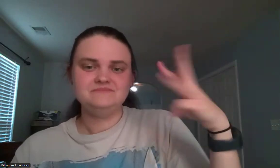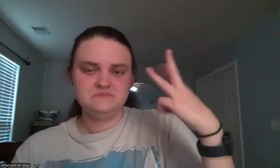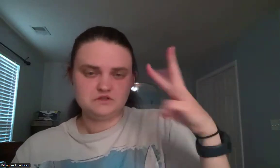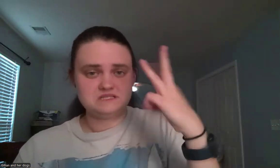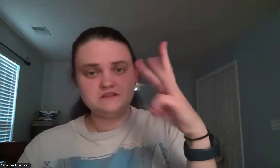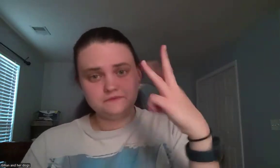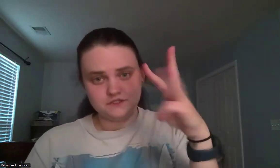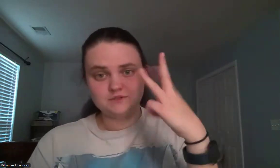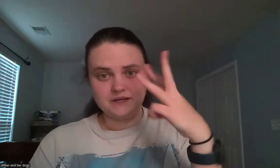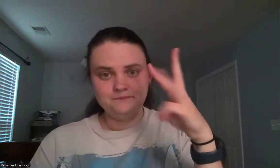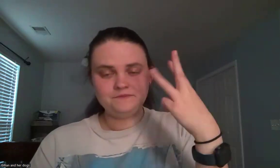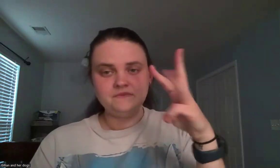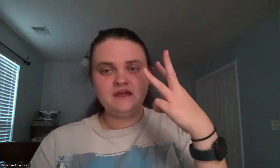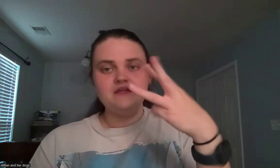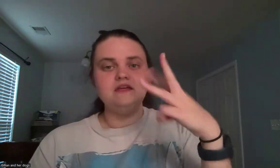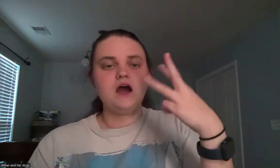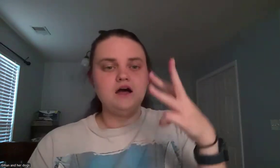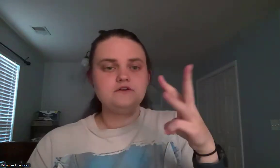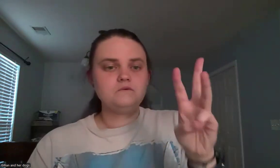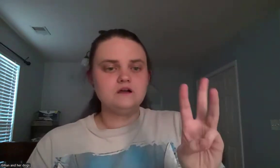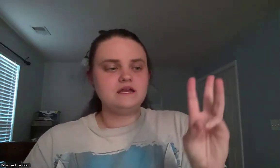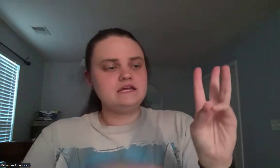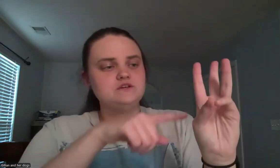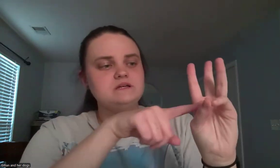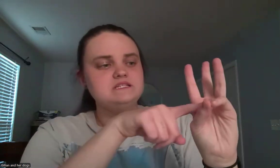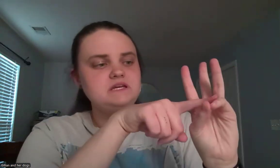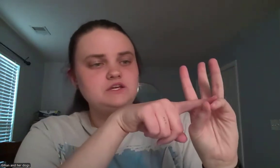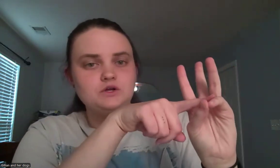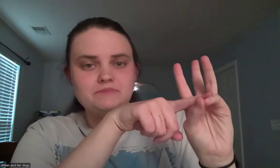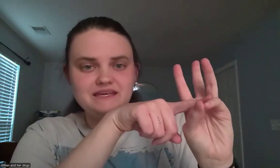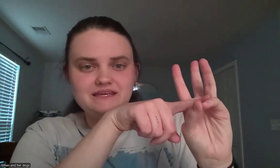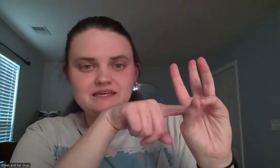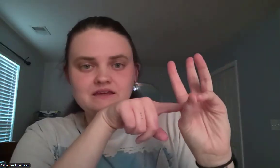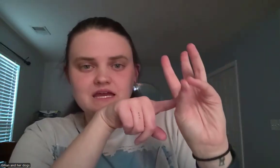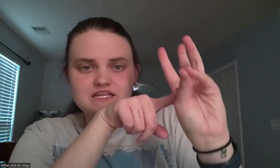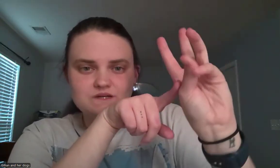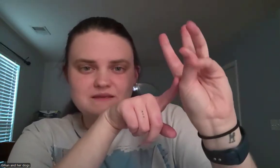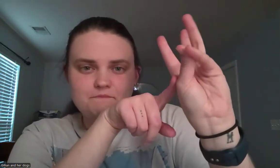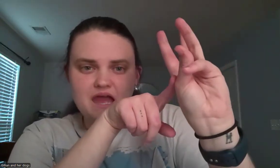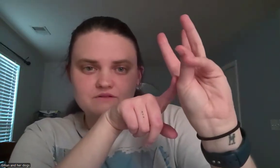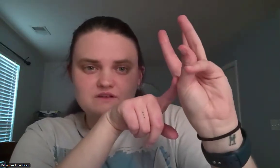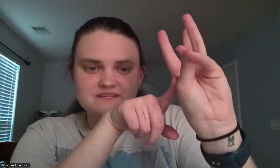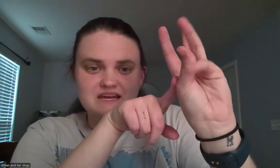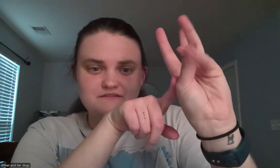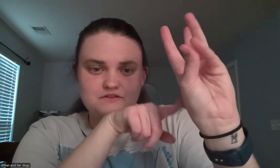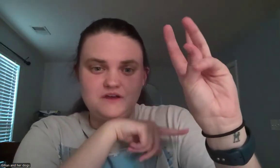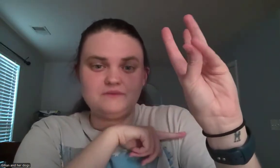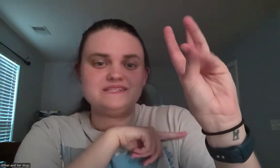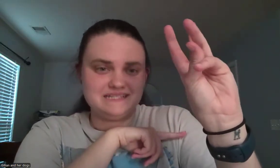So this is the first one. The other one is going to be your pinky is going to bounce on the side of your thumb.